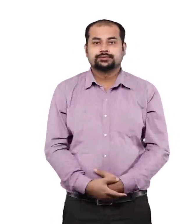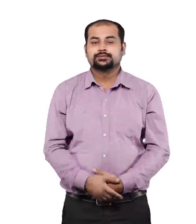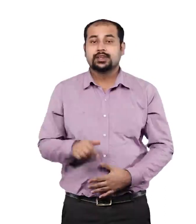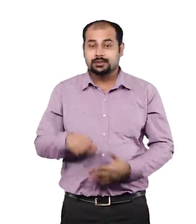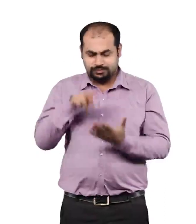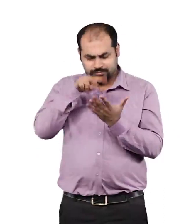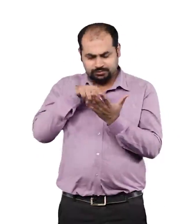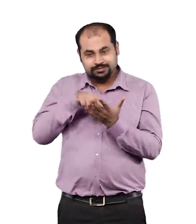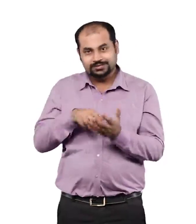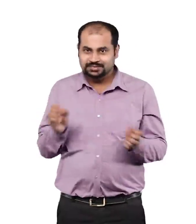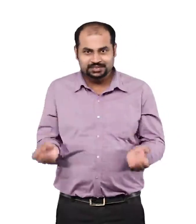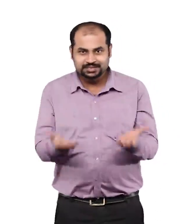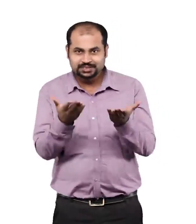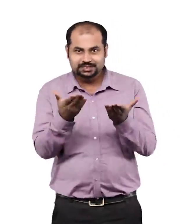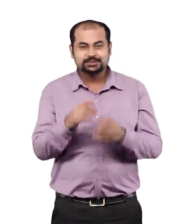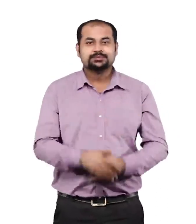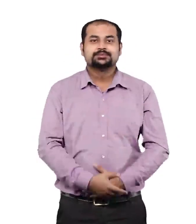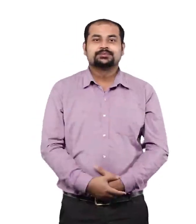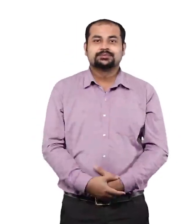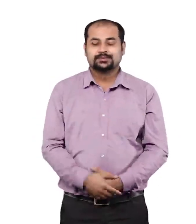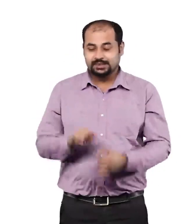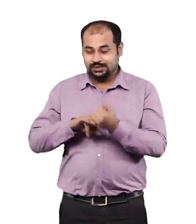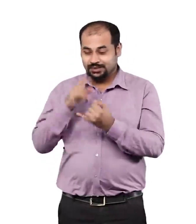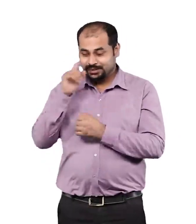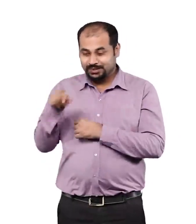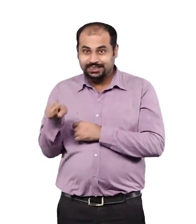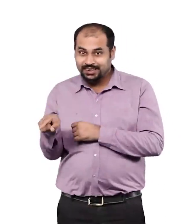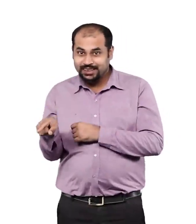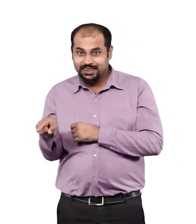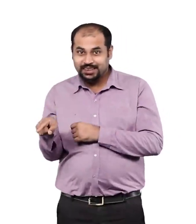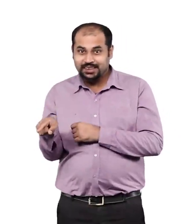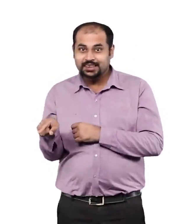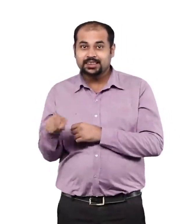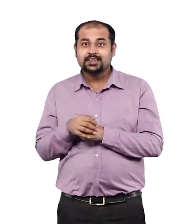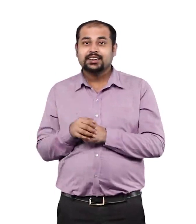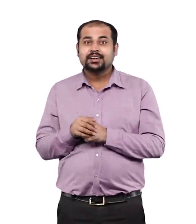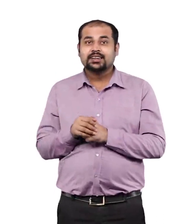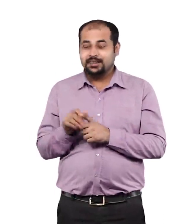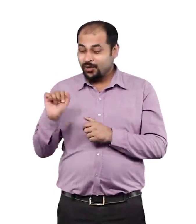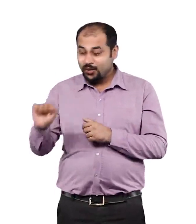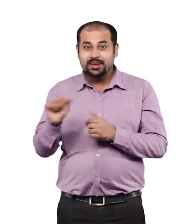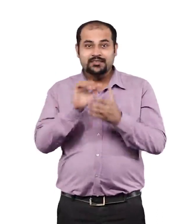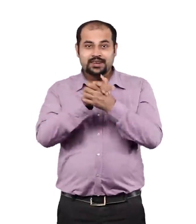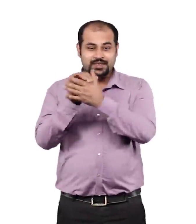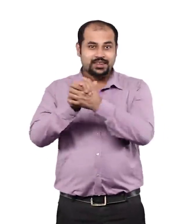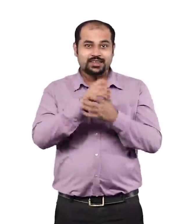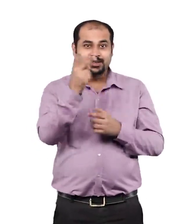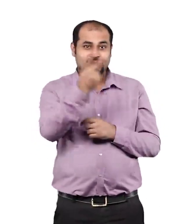Let's begin reading this page. Sanju and her friends were trying to find out the length of their different